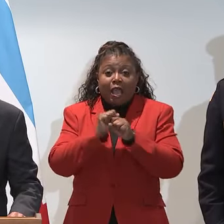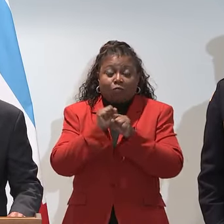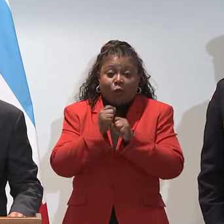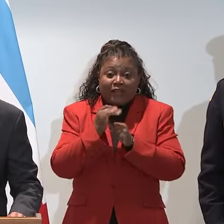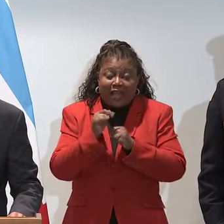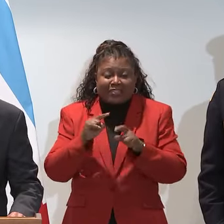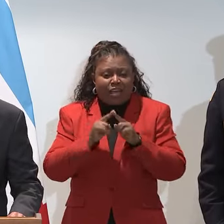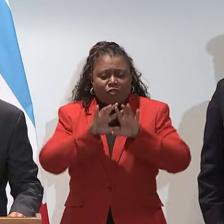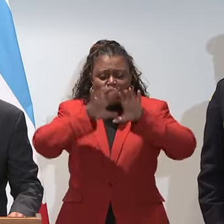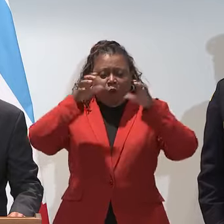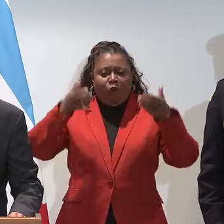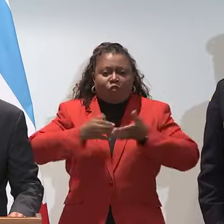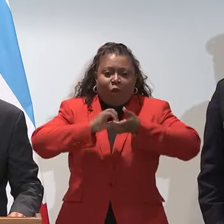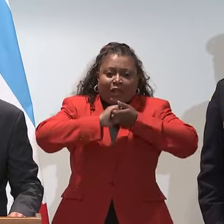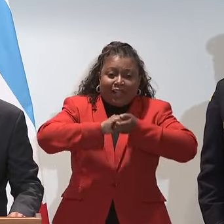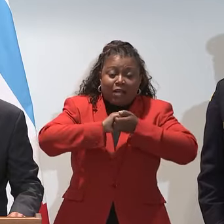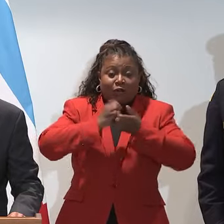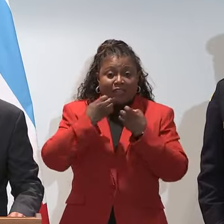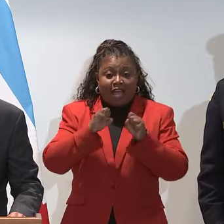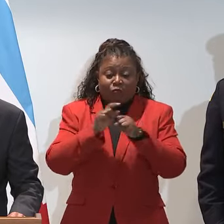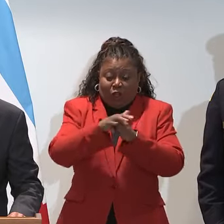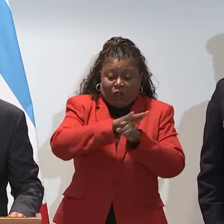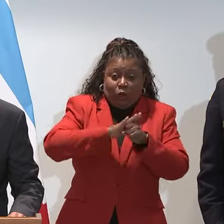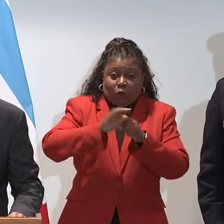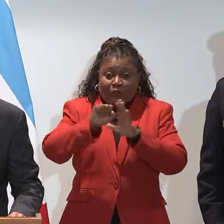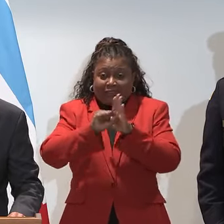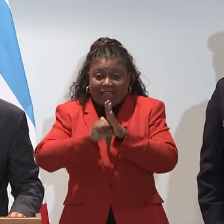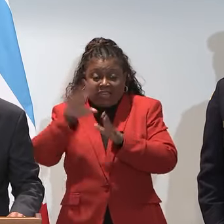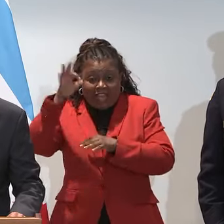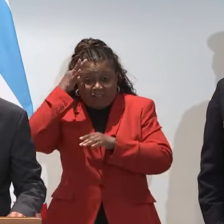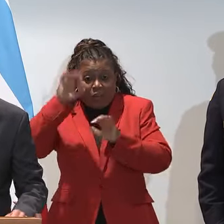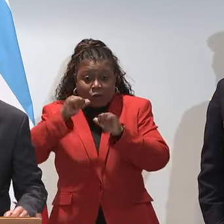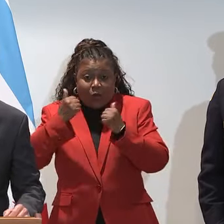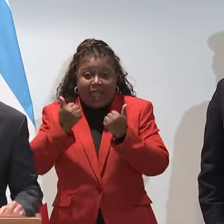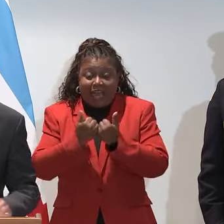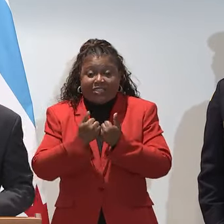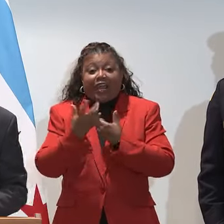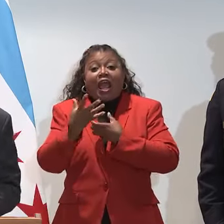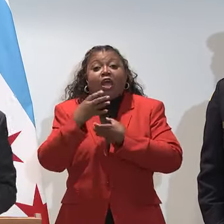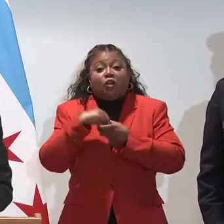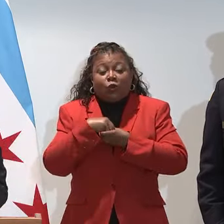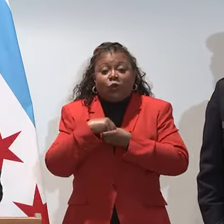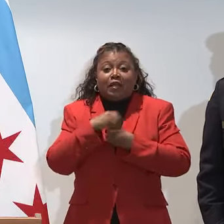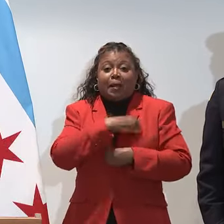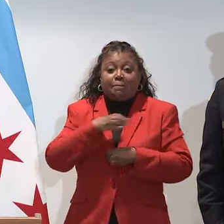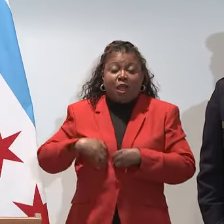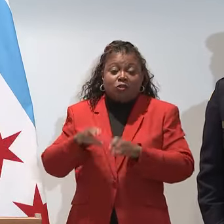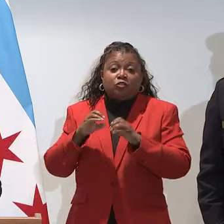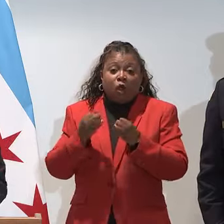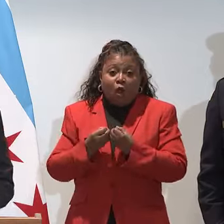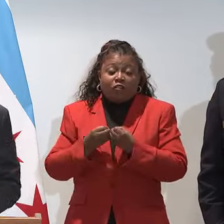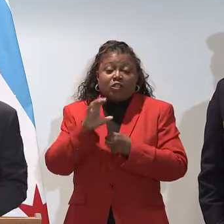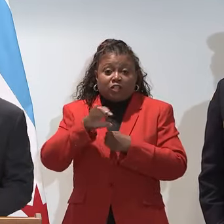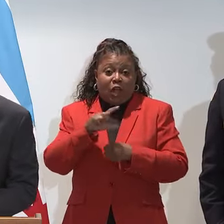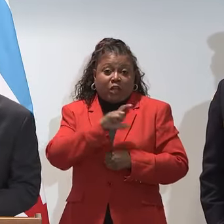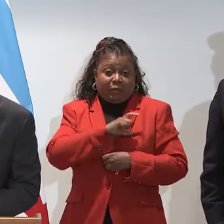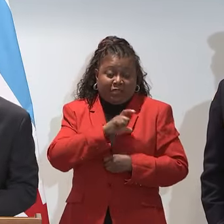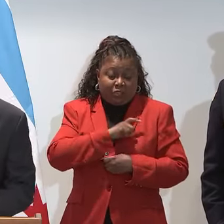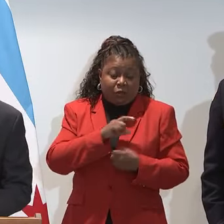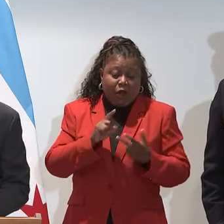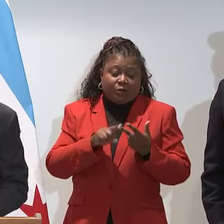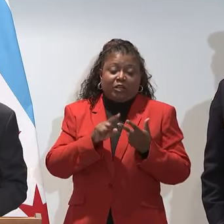assets, and the overall collaboration efforts with local, state, and federal agencies, including Mayor's Office, Chicago Police